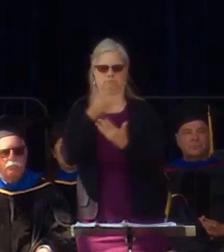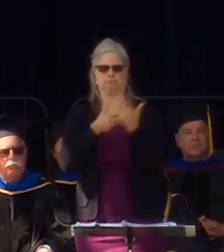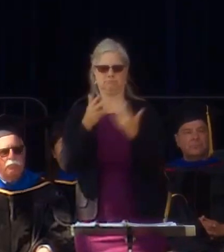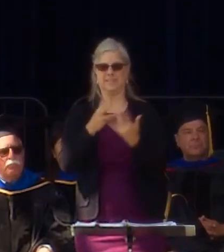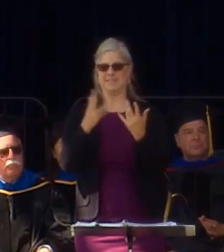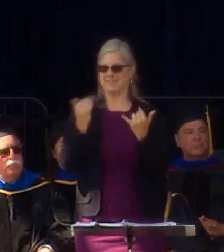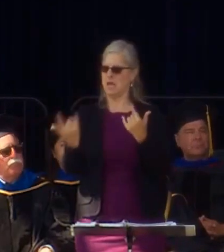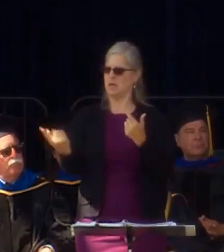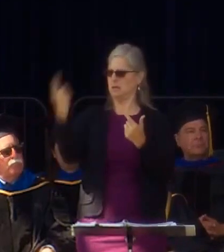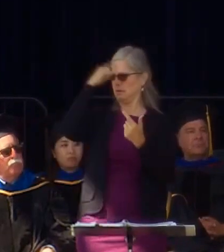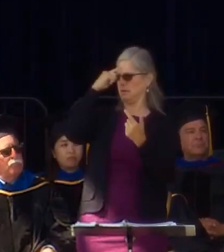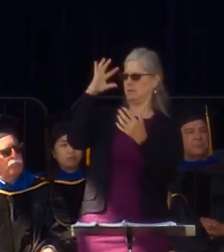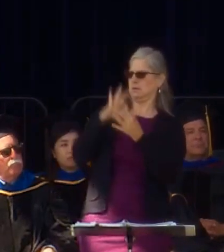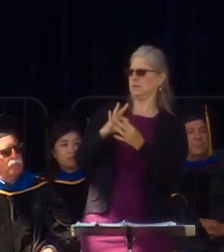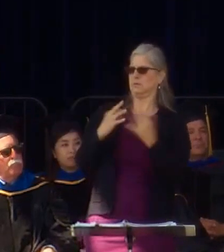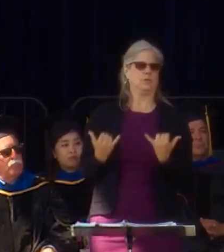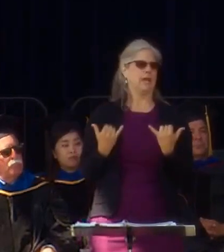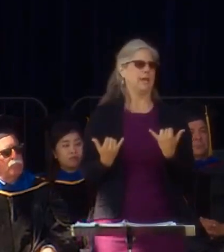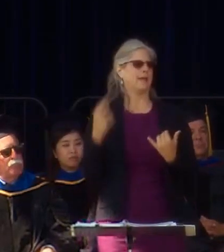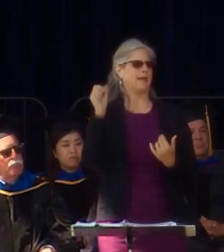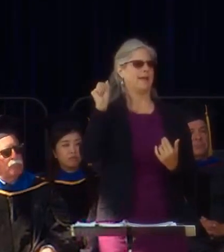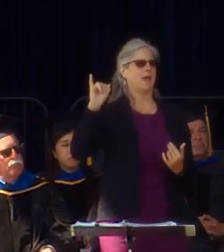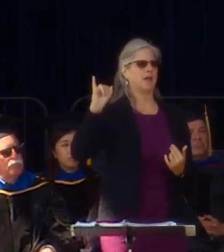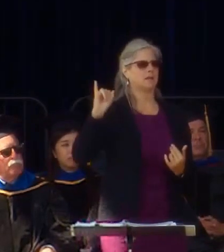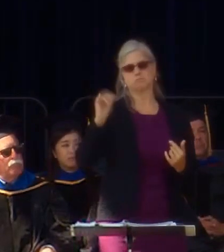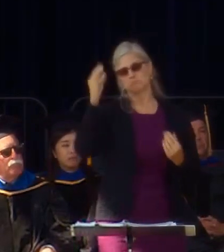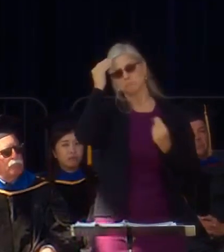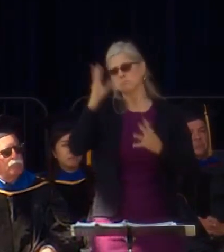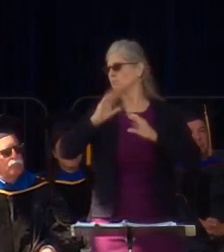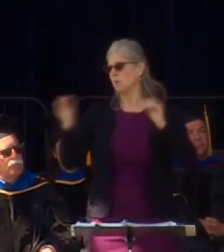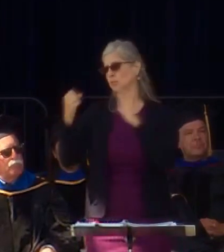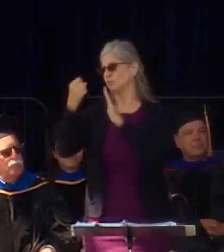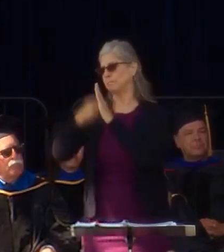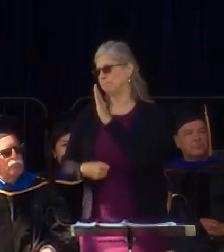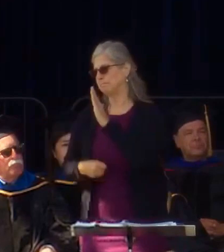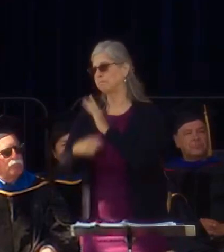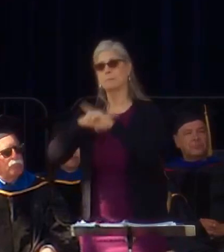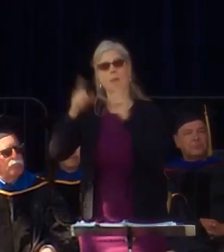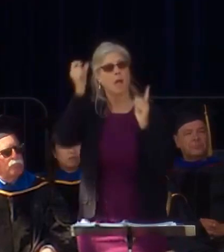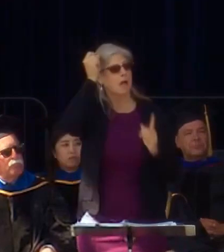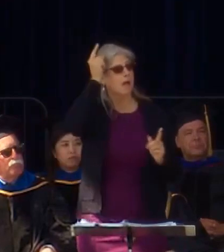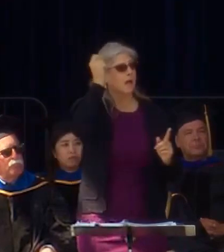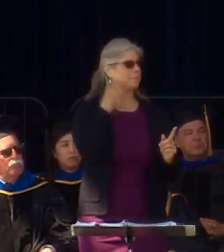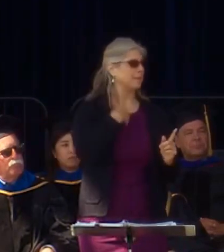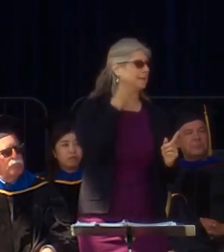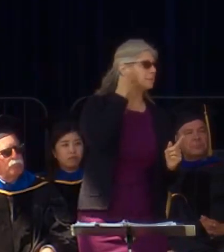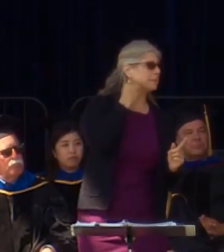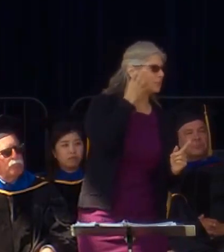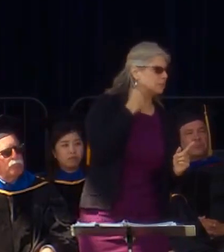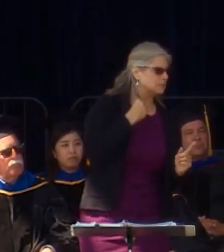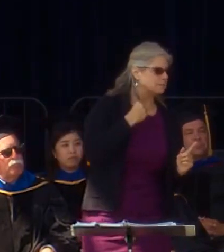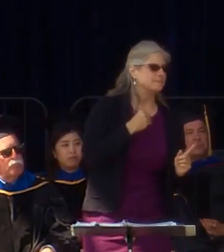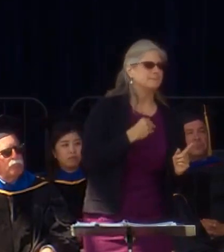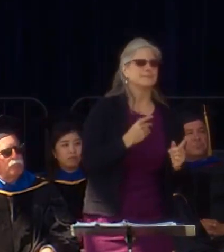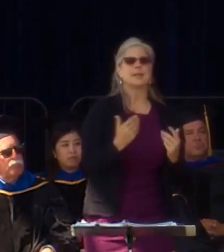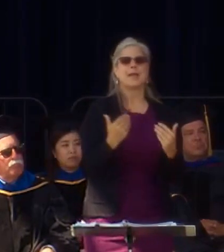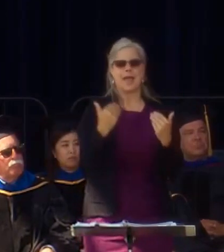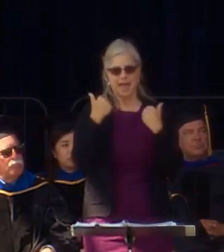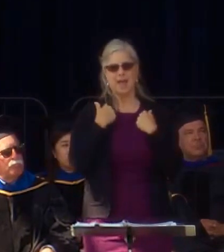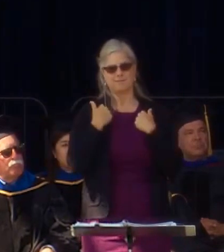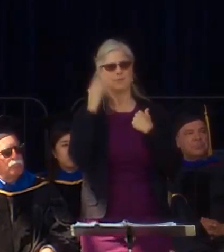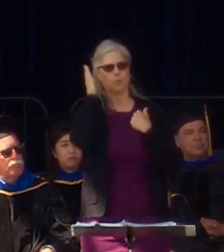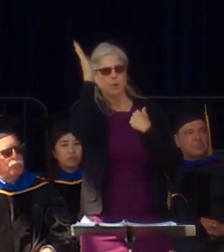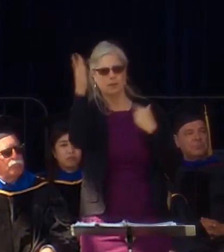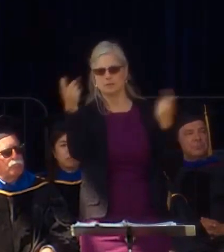AI. And while there is no script, I can say from experience that there is